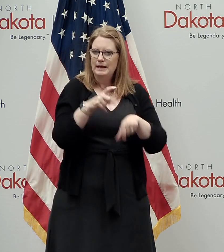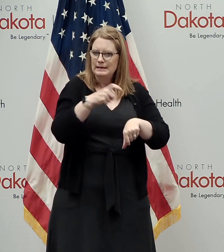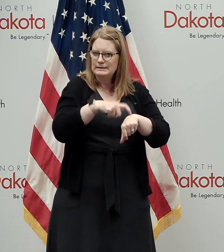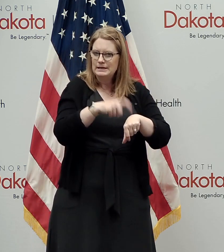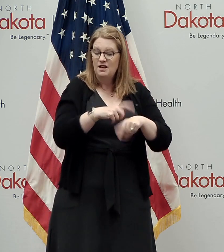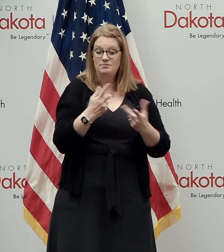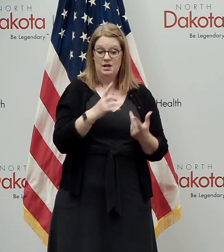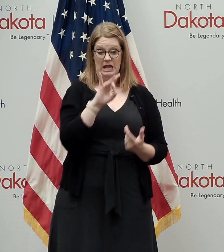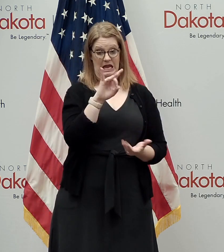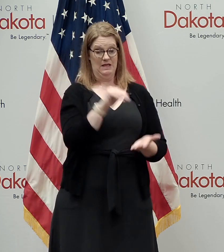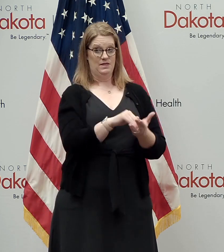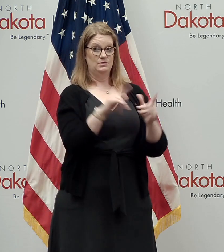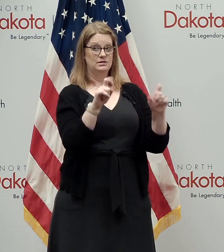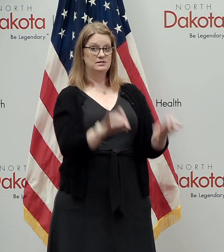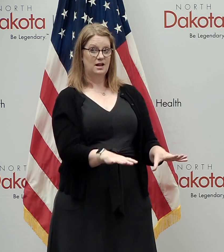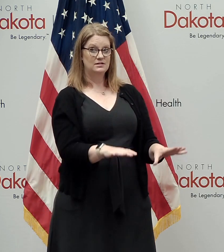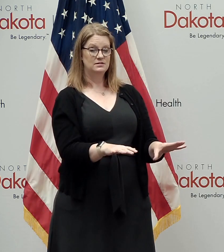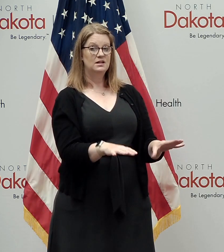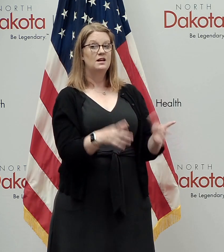8,000 tests and getting the results